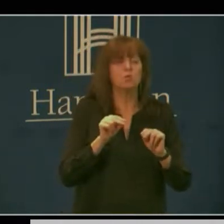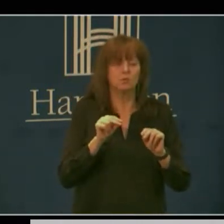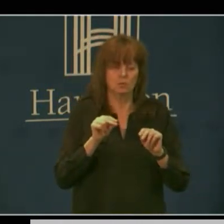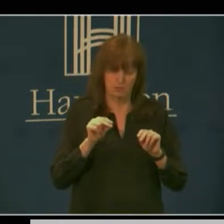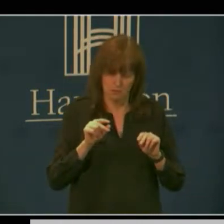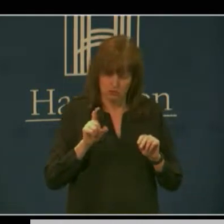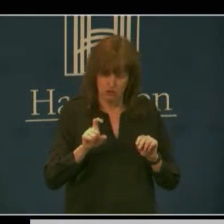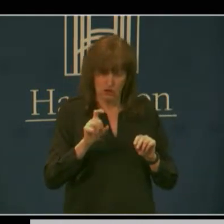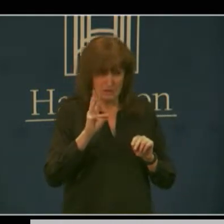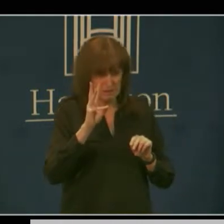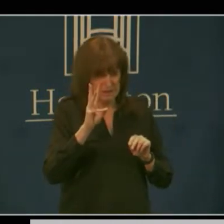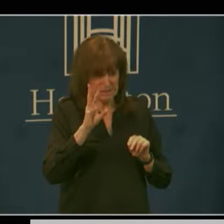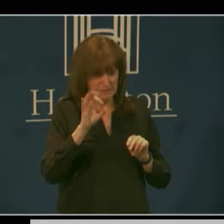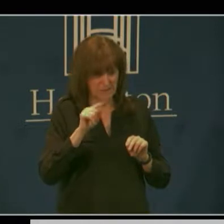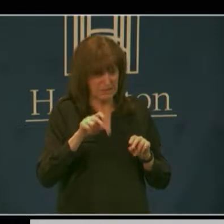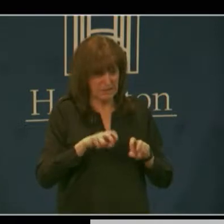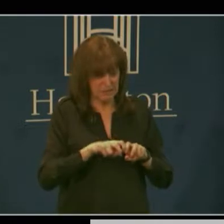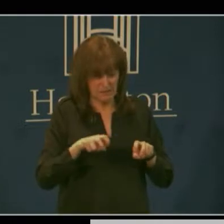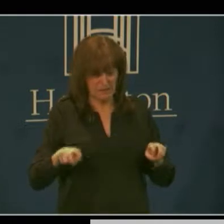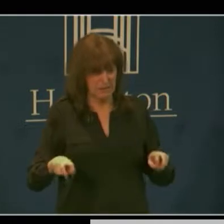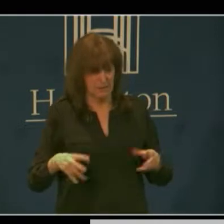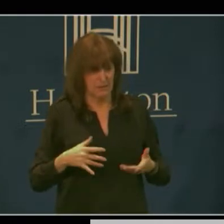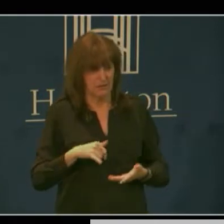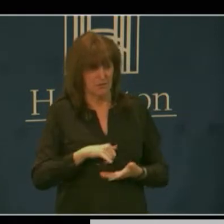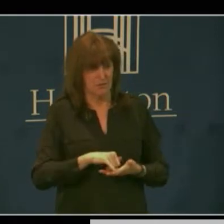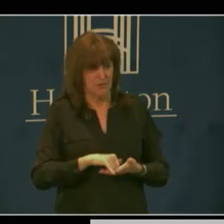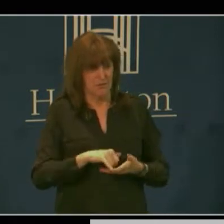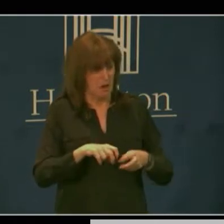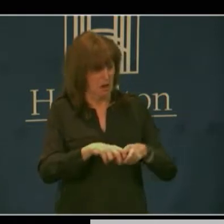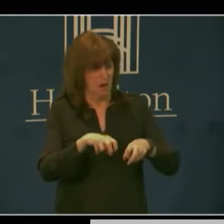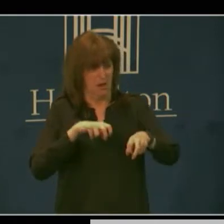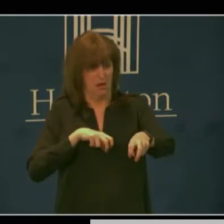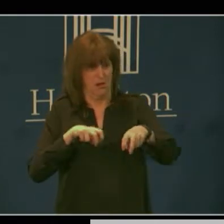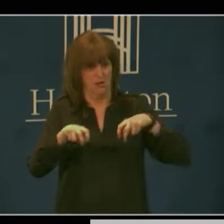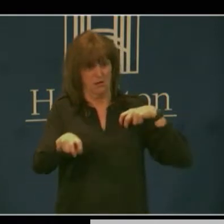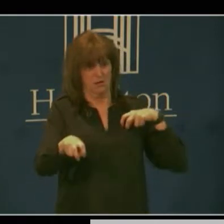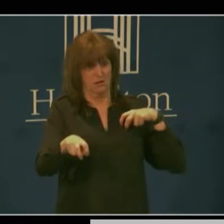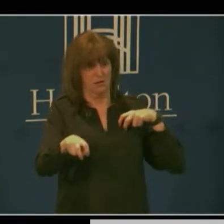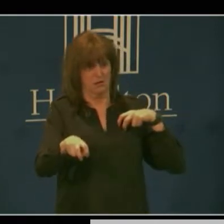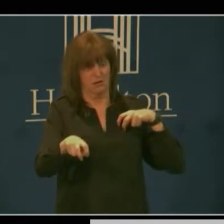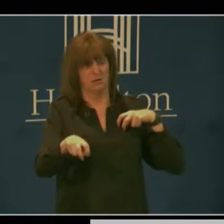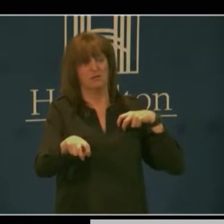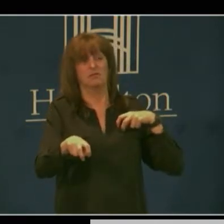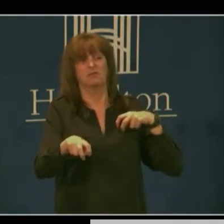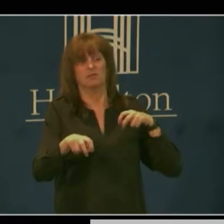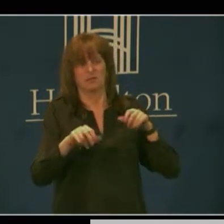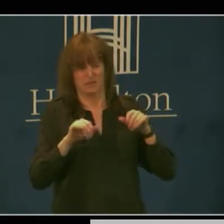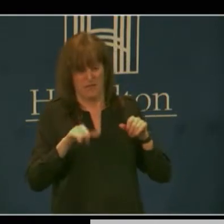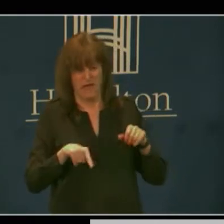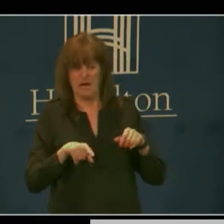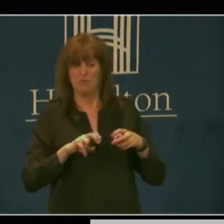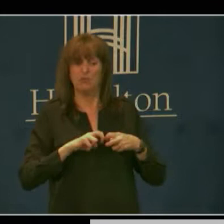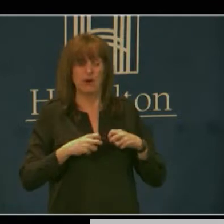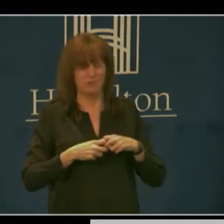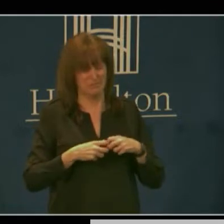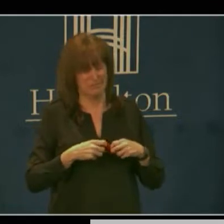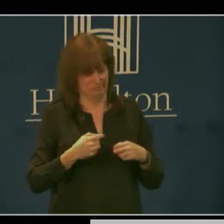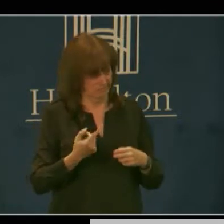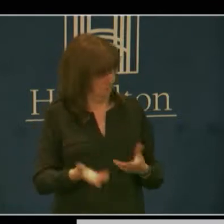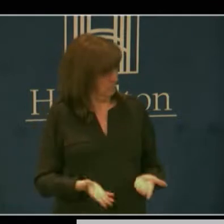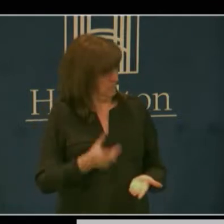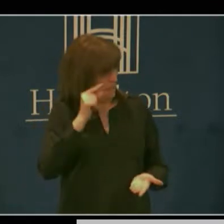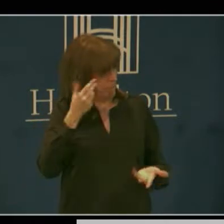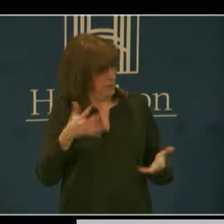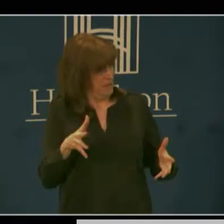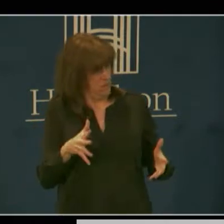reality of transit systems across Ontario and across the country. So we do our best to provide that spacing. We are, as